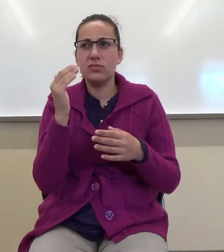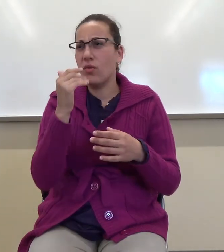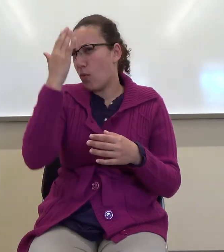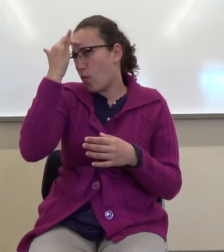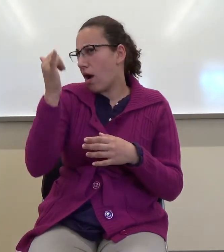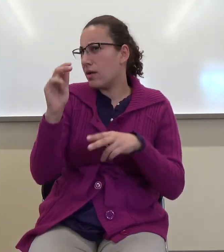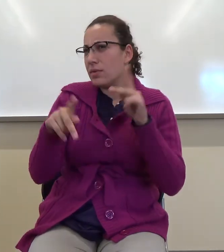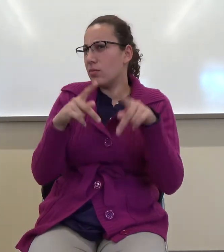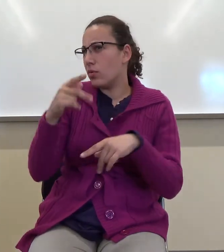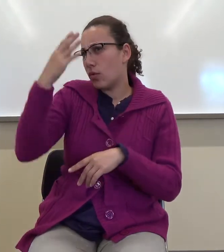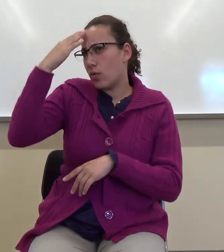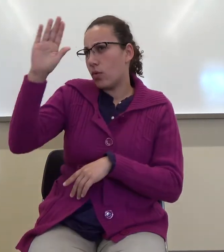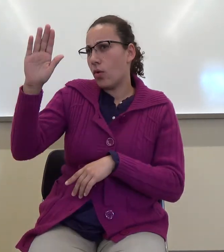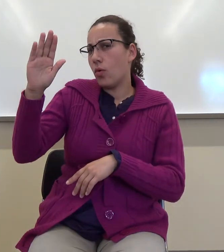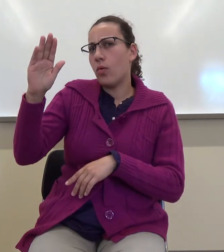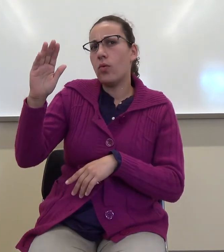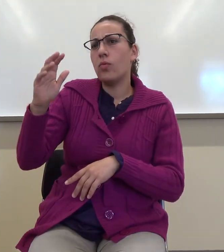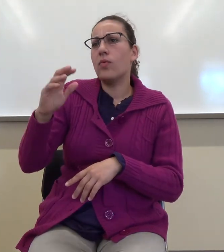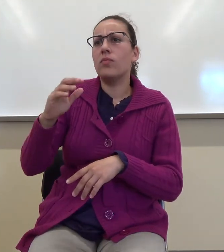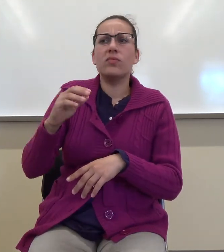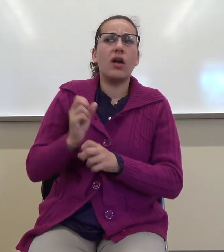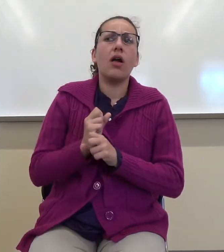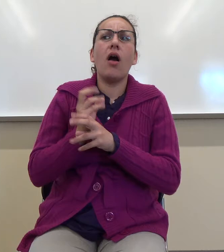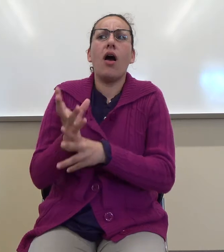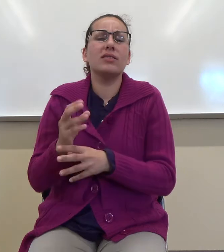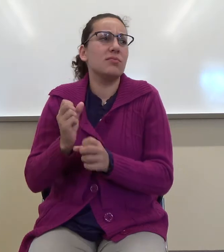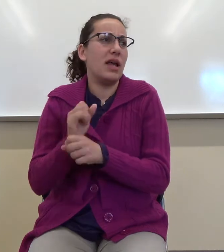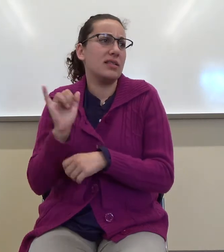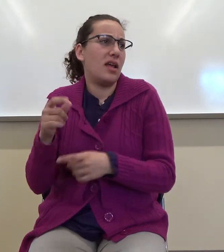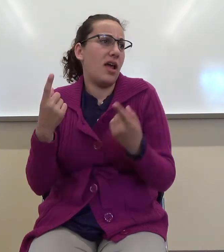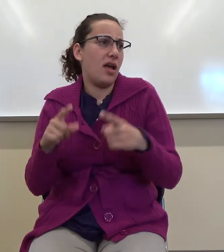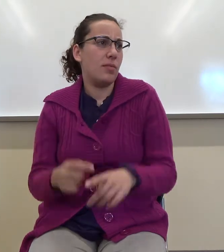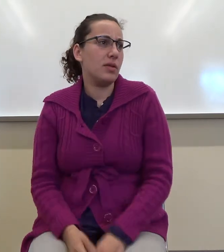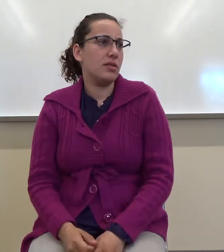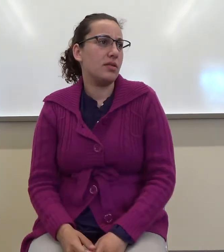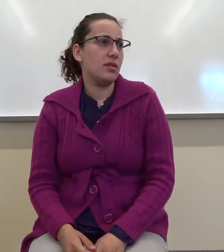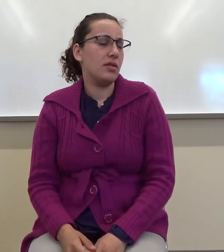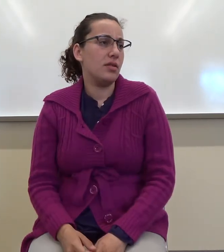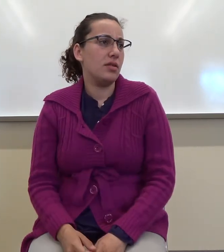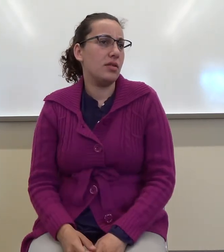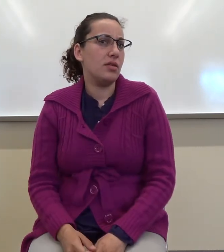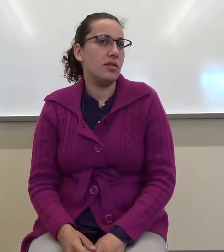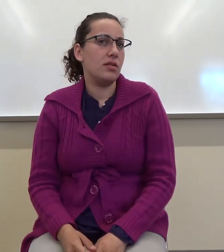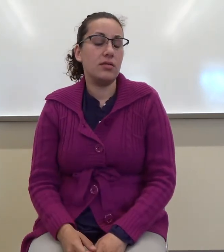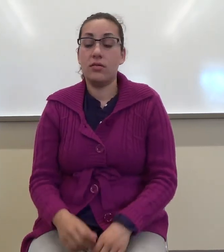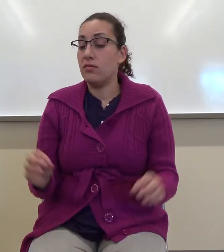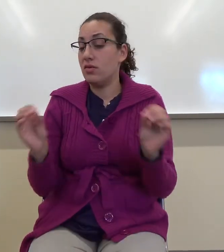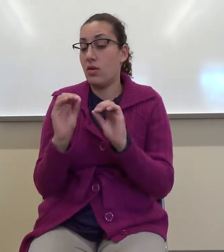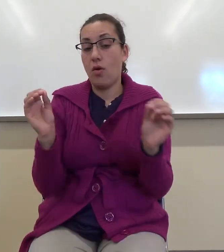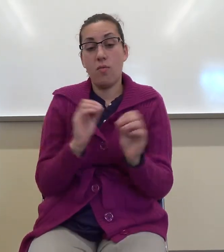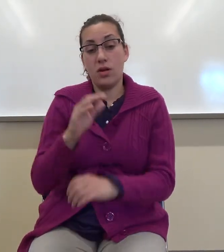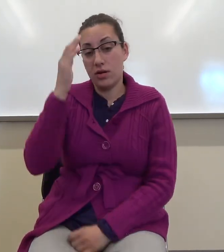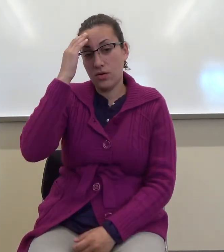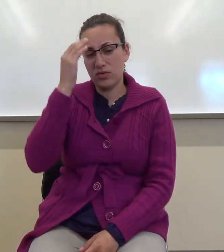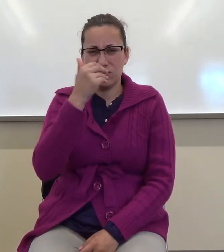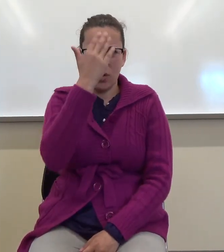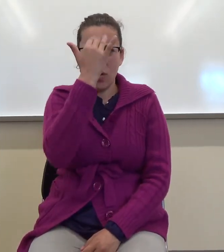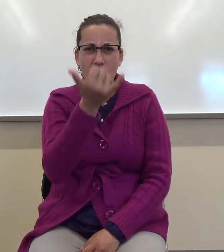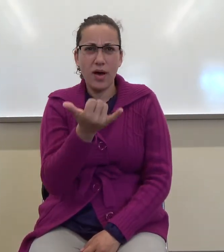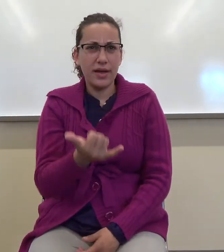causes it, okay? So yeah, with all the stuff that we know today, no one knows. Why don't they know? So